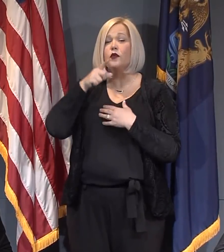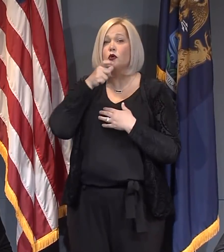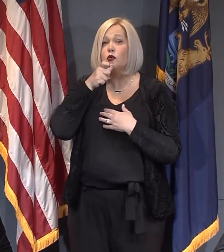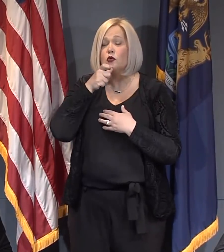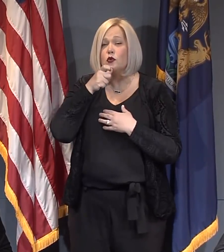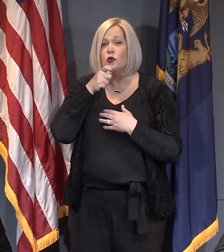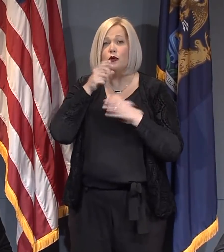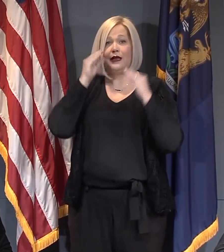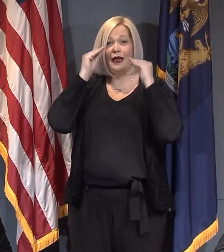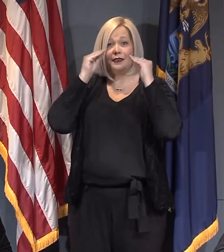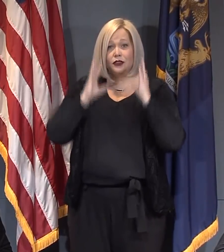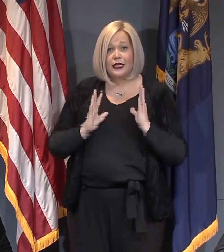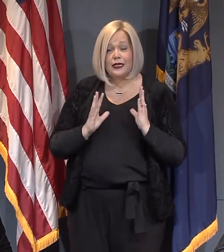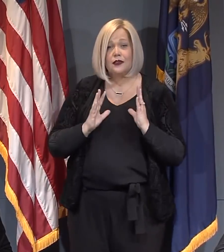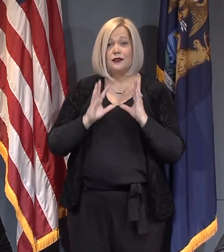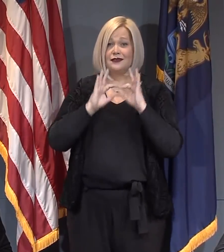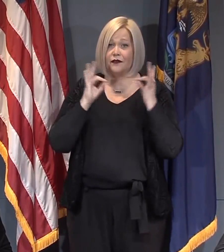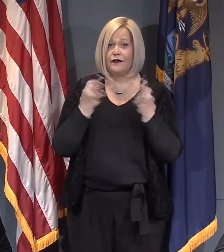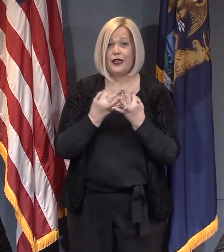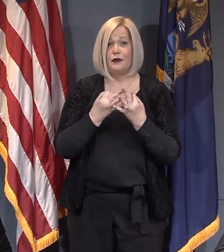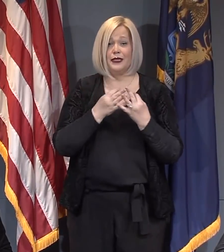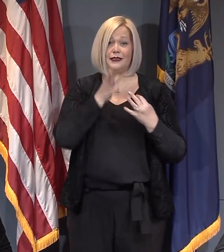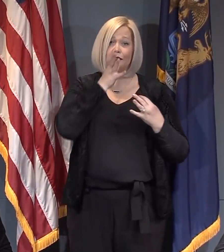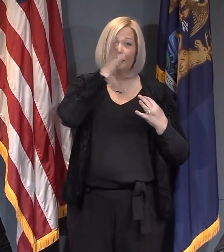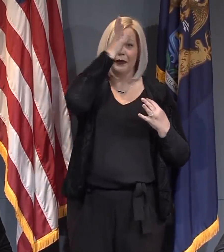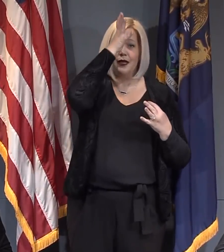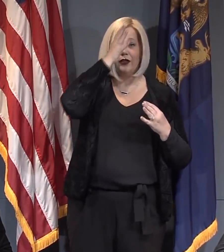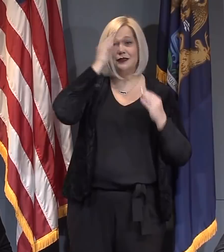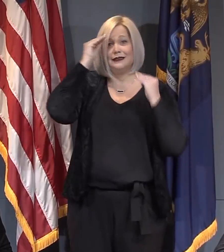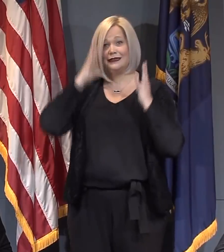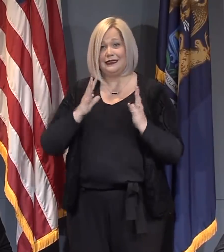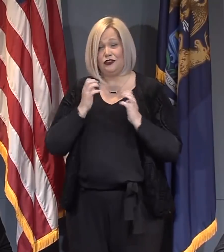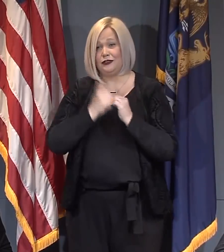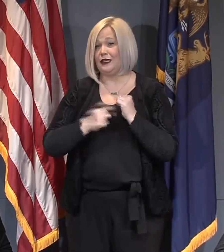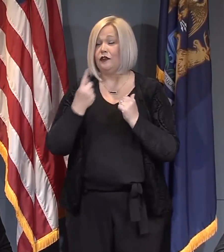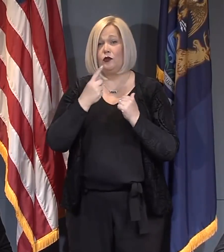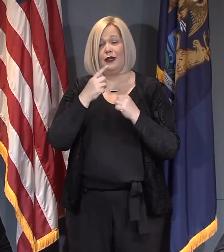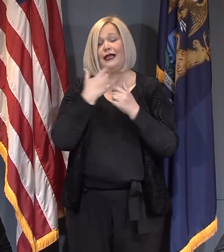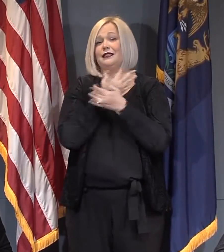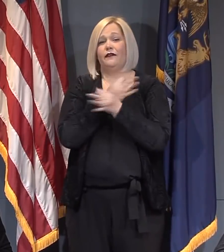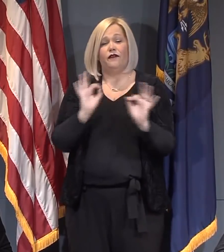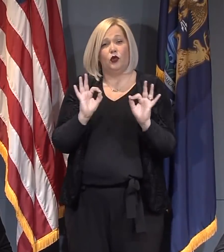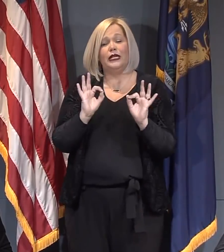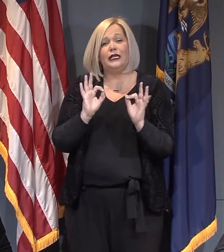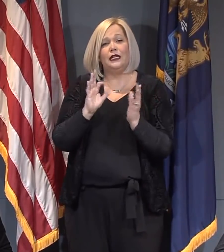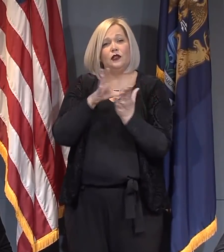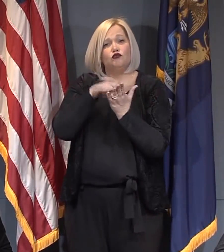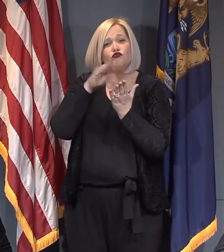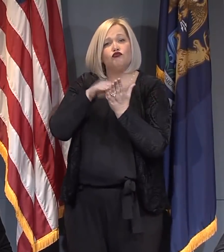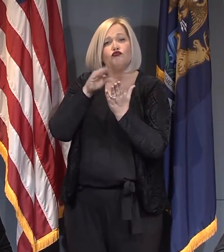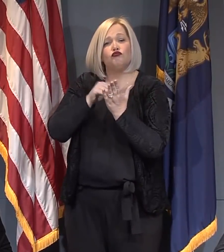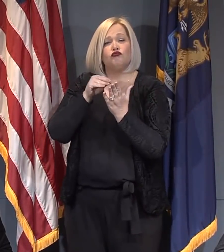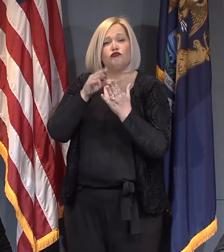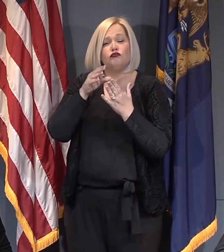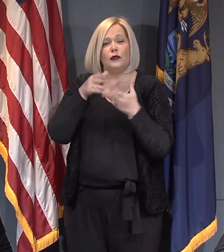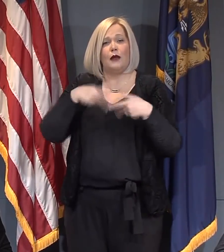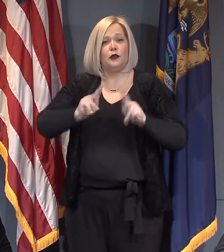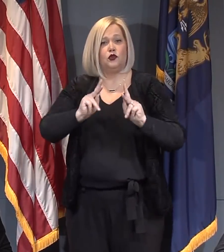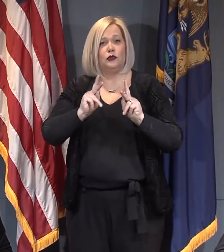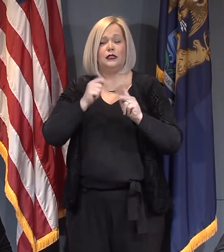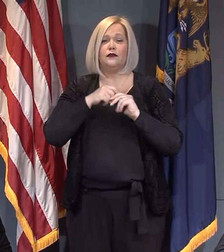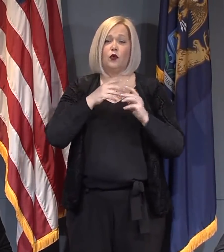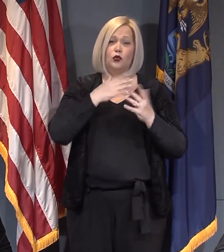families, children and teachers and parents alike, free digital lessons focused on developing